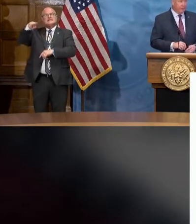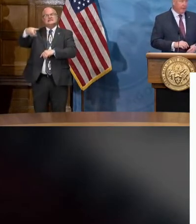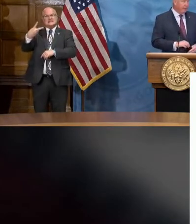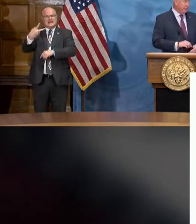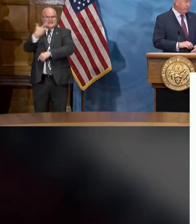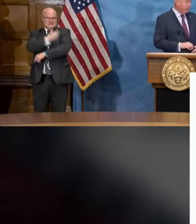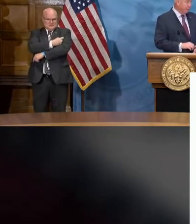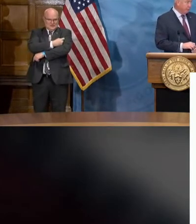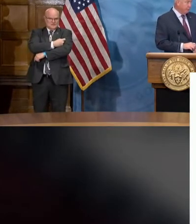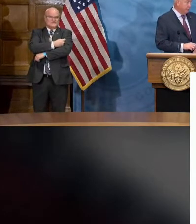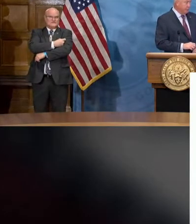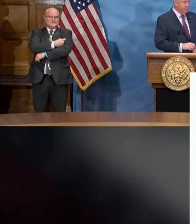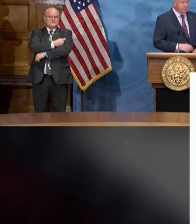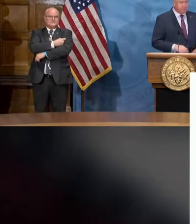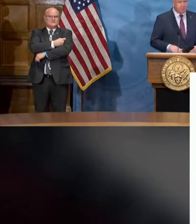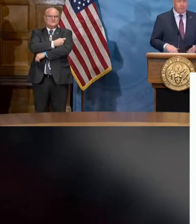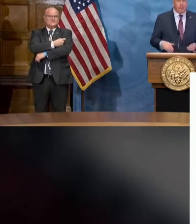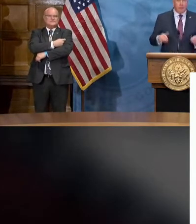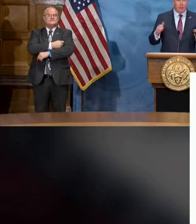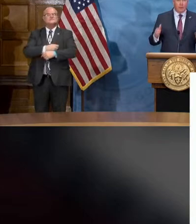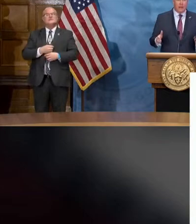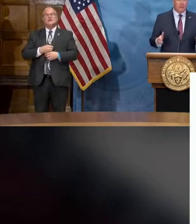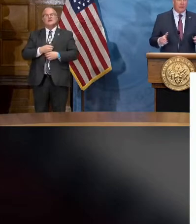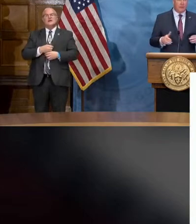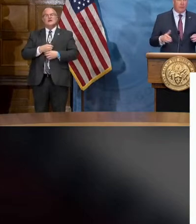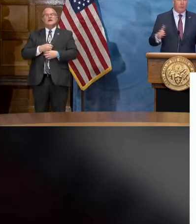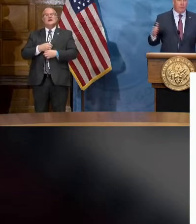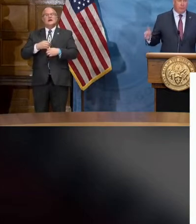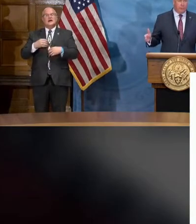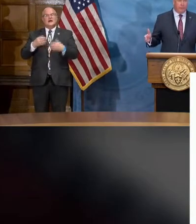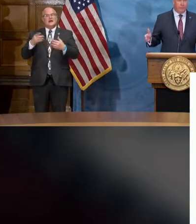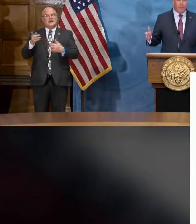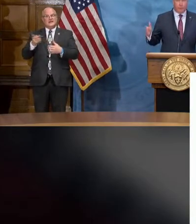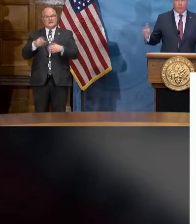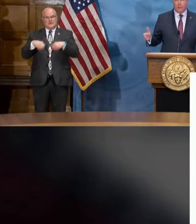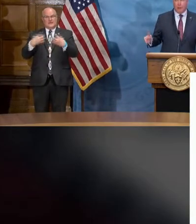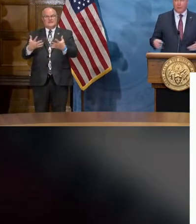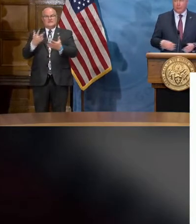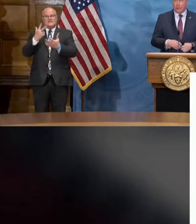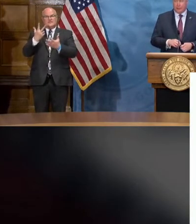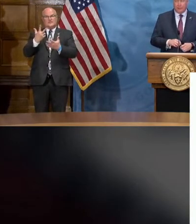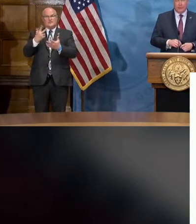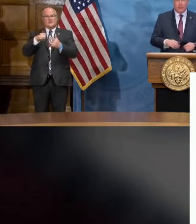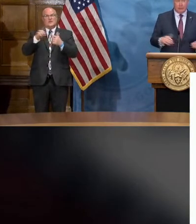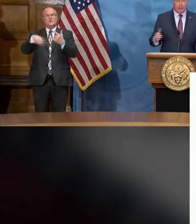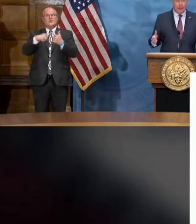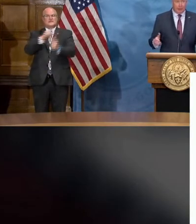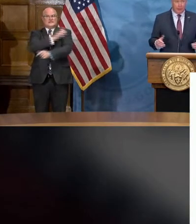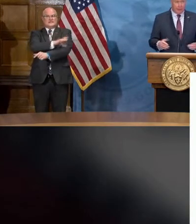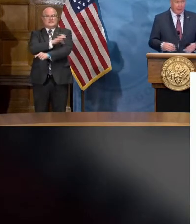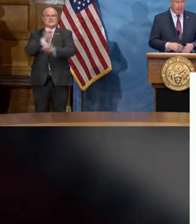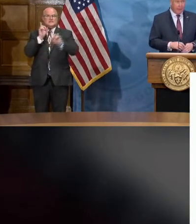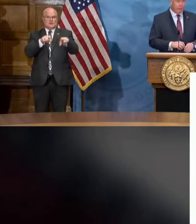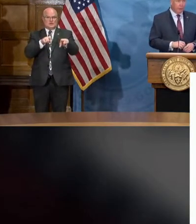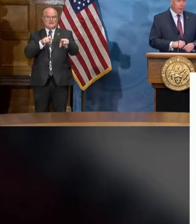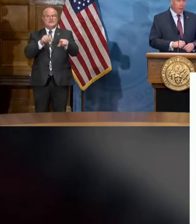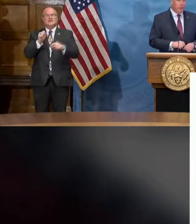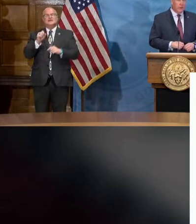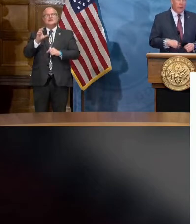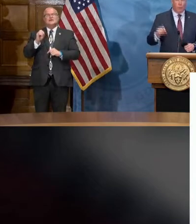the second dose or the boost dose. Contractually, they were given 3 rounds of clinics that they have to go hit.